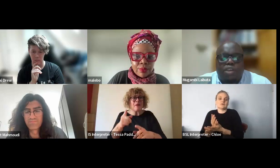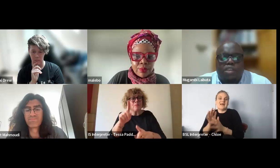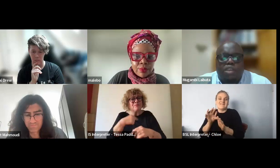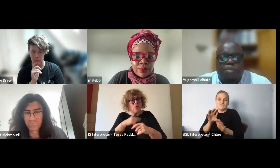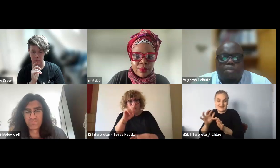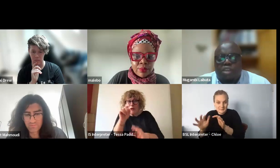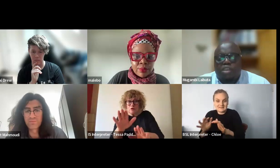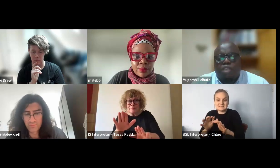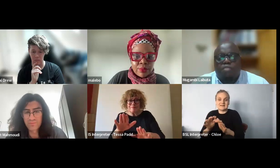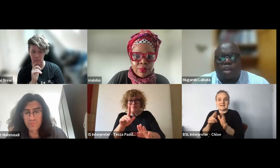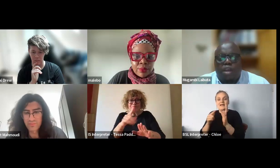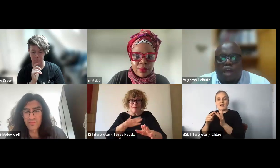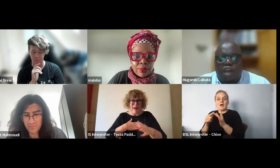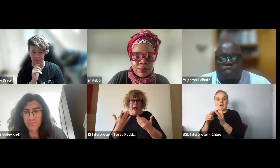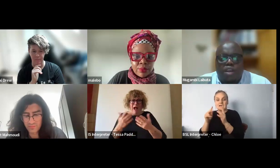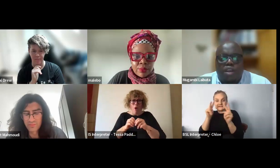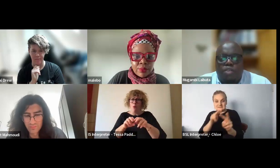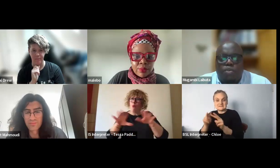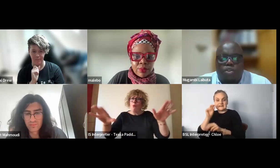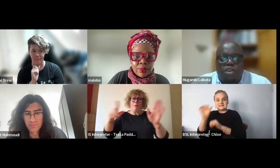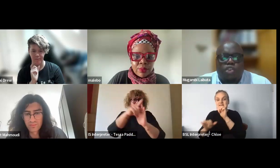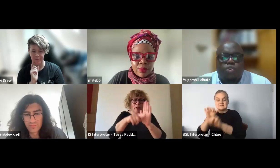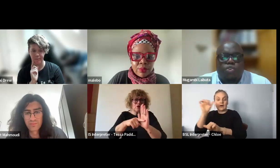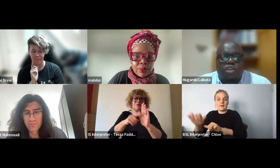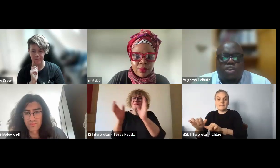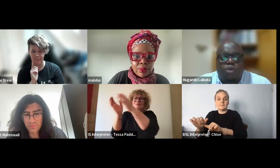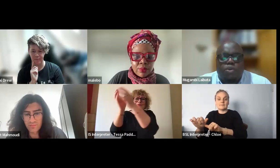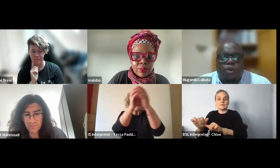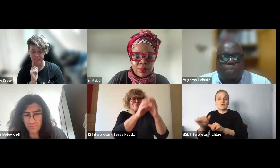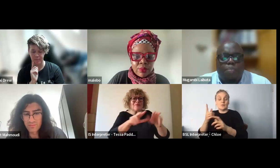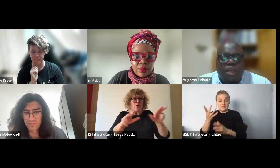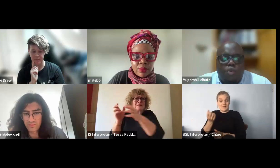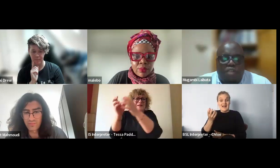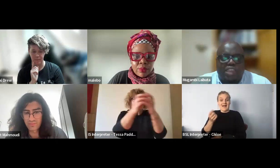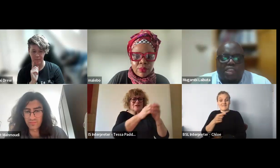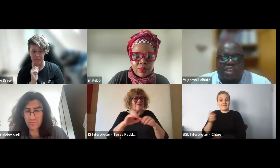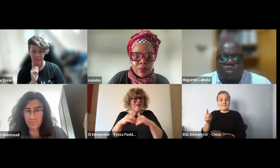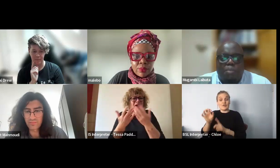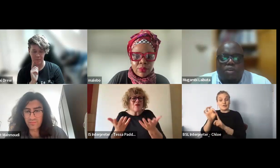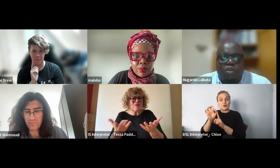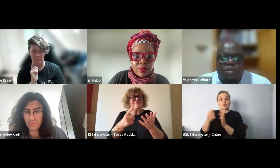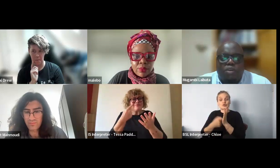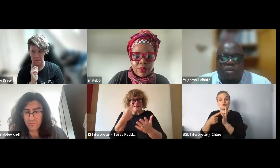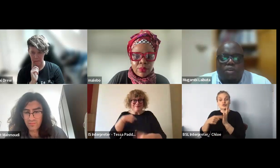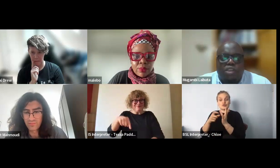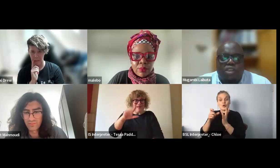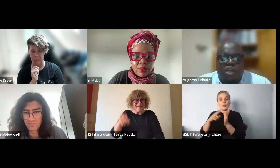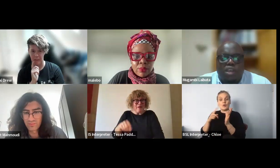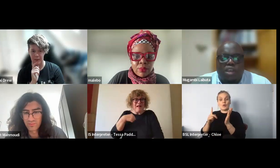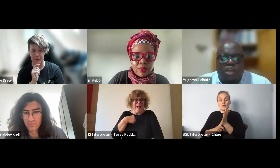AI regulation system in as much as we have the African Union Digital Trade Protocol, and we have annexes that talk about